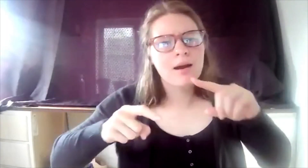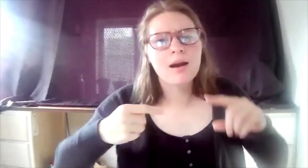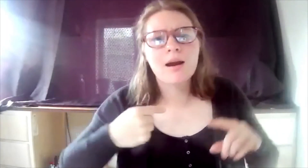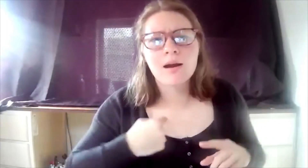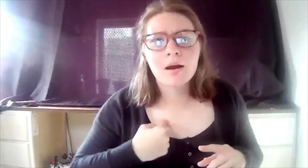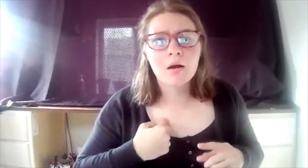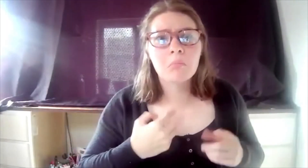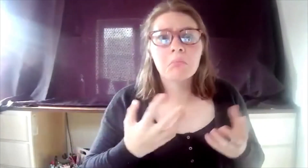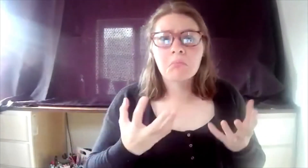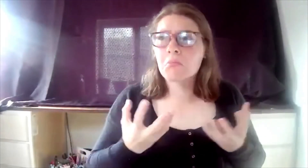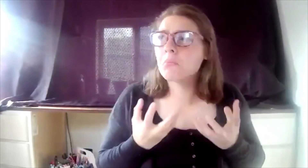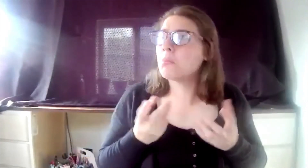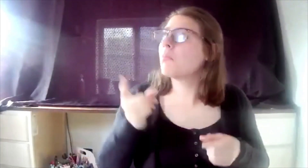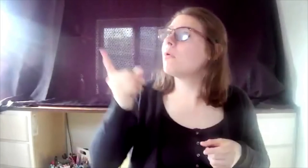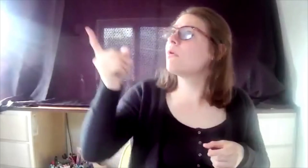why can't